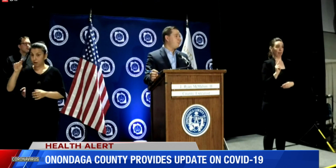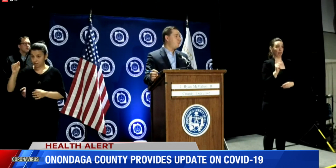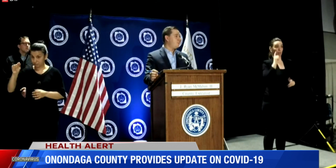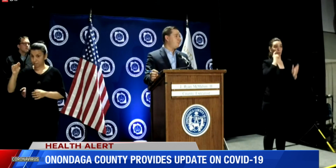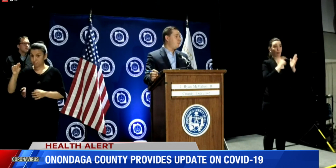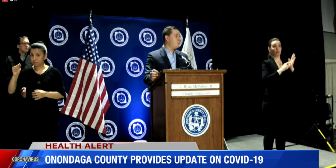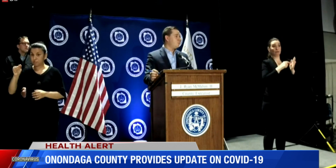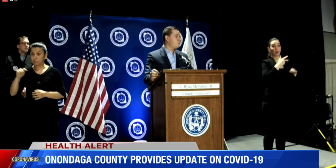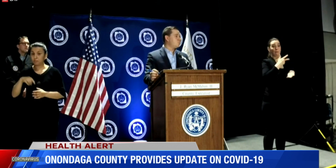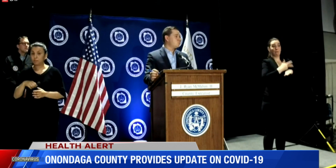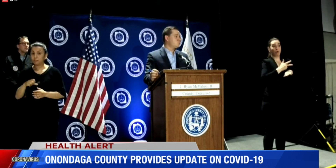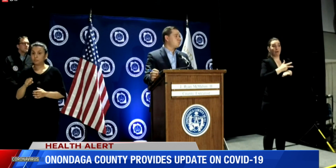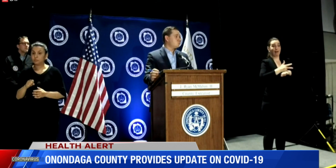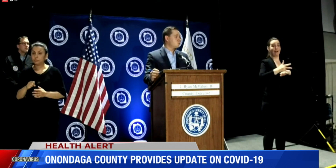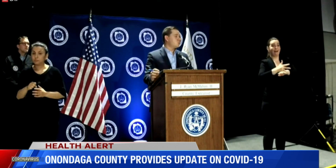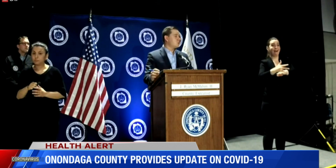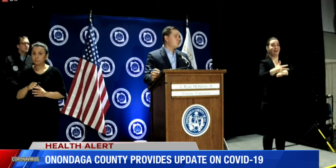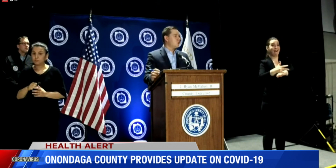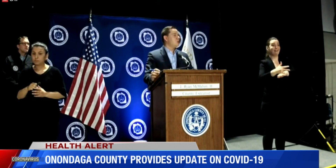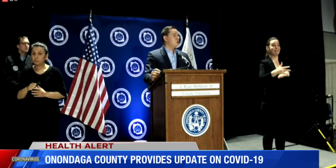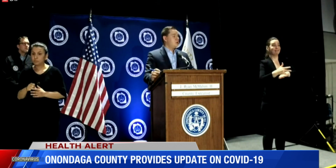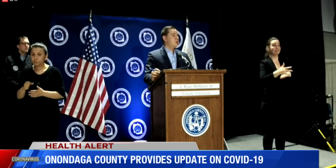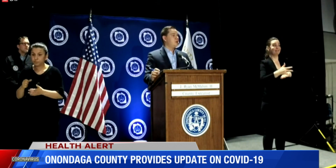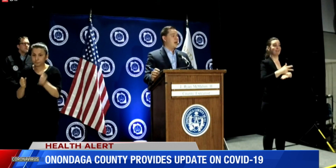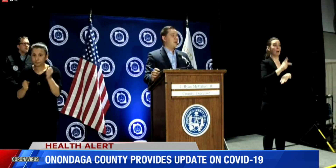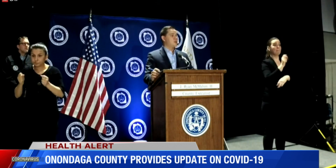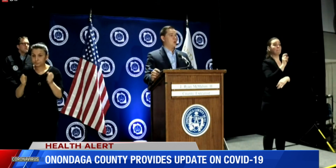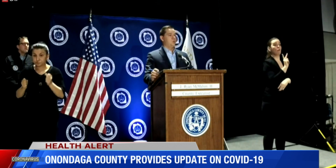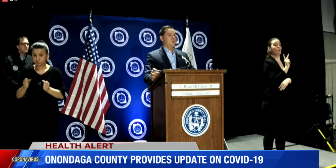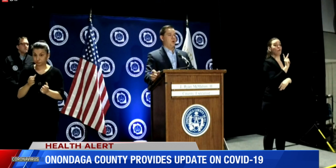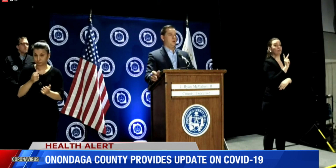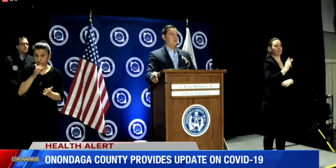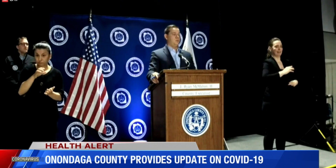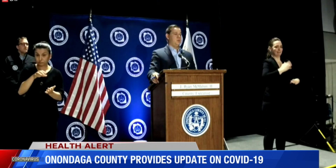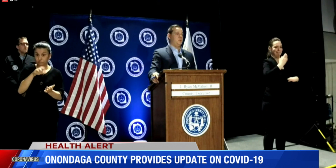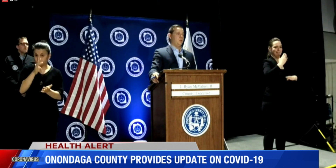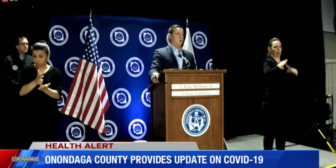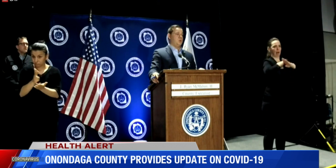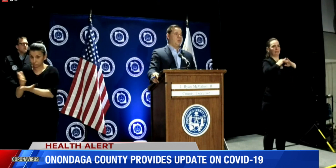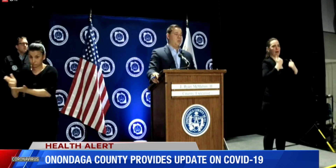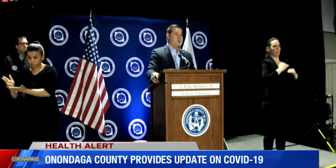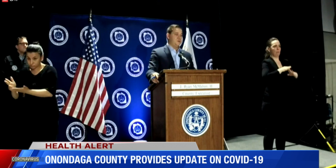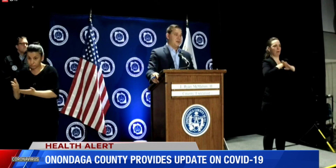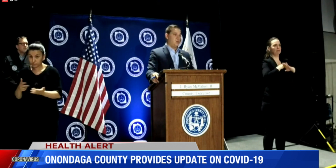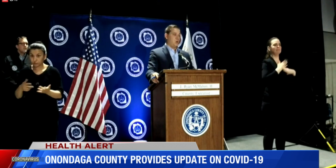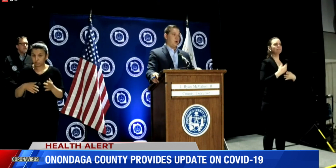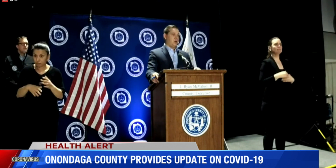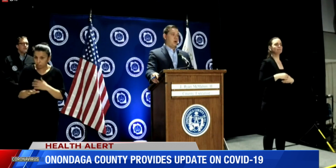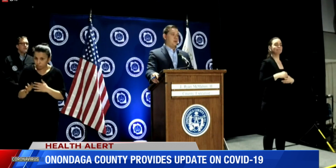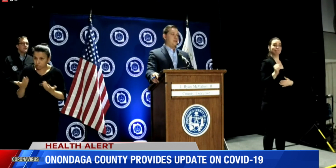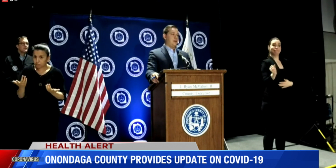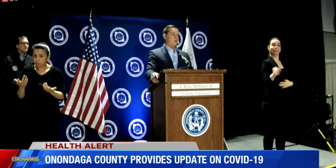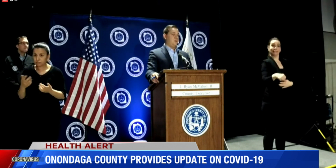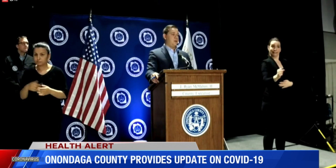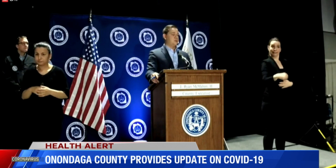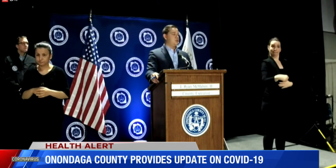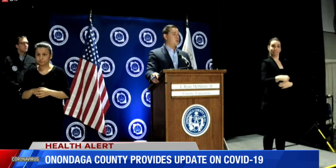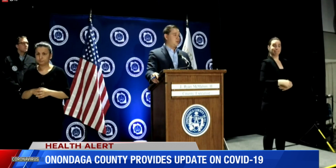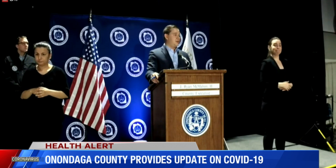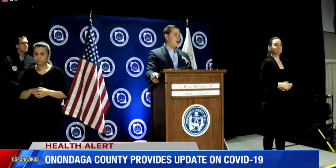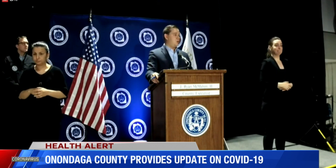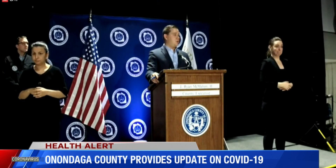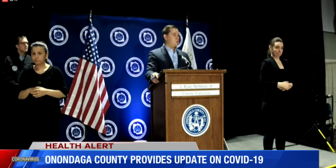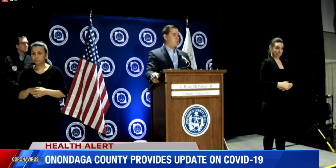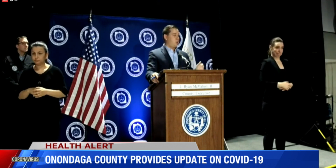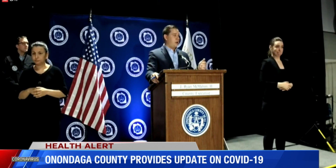now. That's part of the effort to limit the number of people. Yeah, so we've said we're going to cut the debt. We've basically